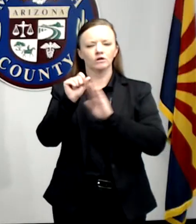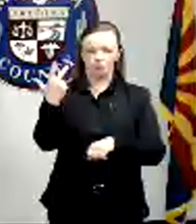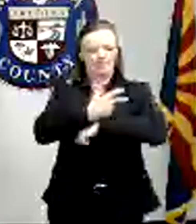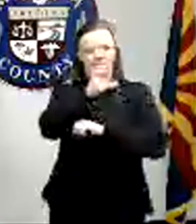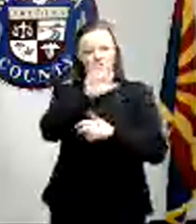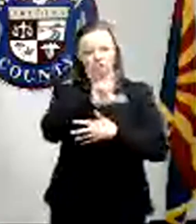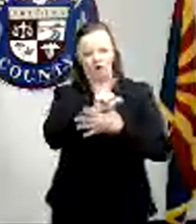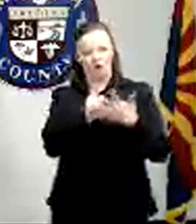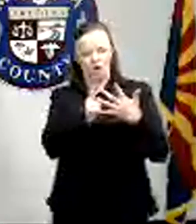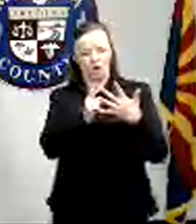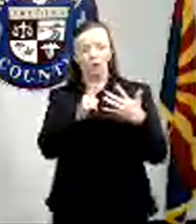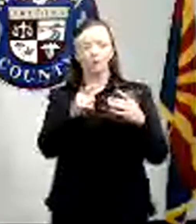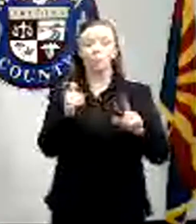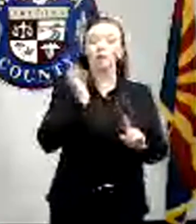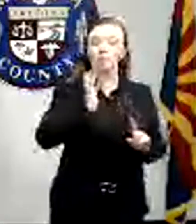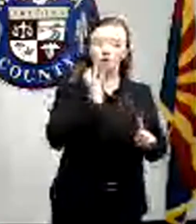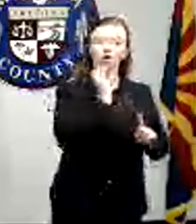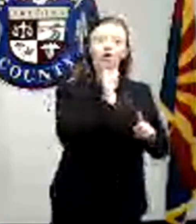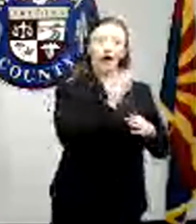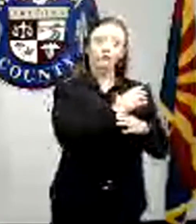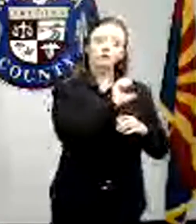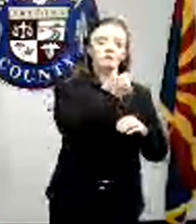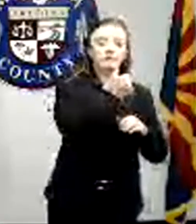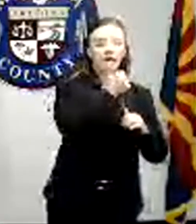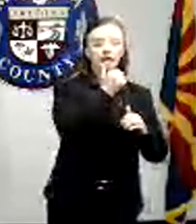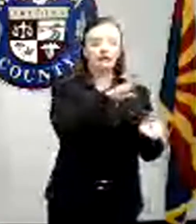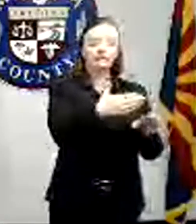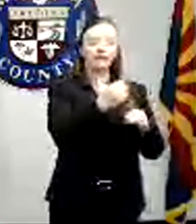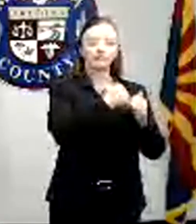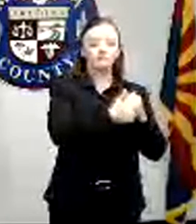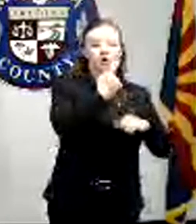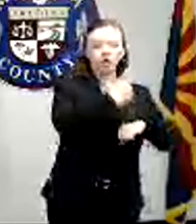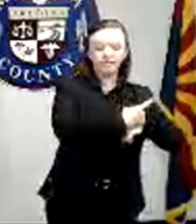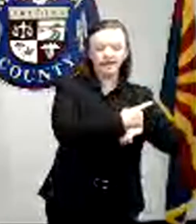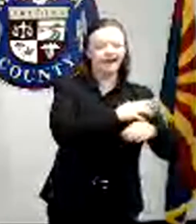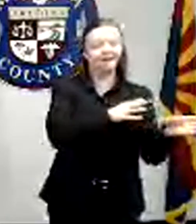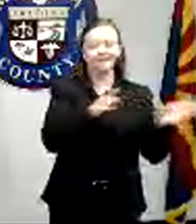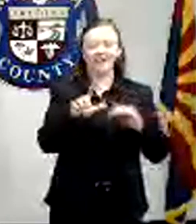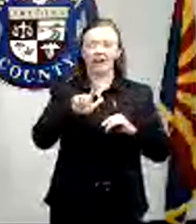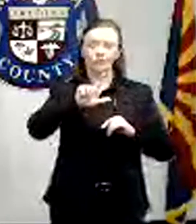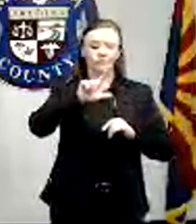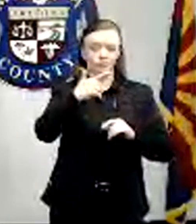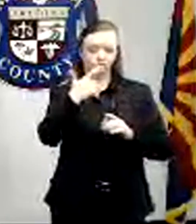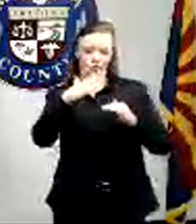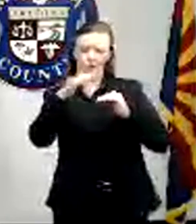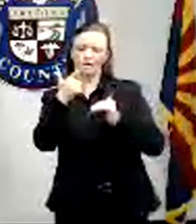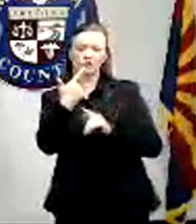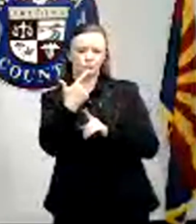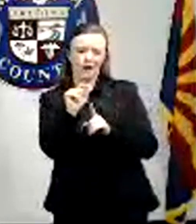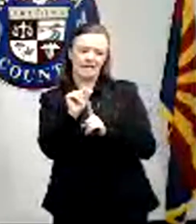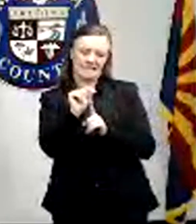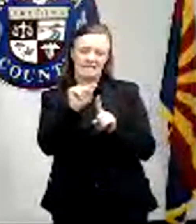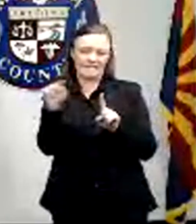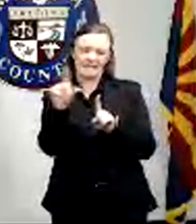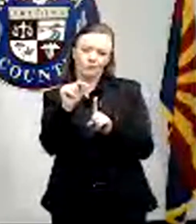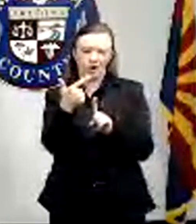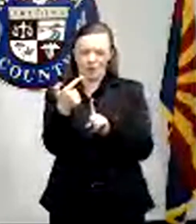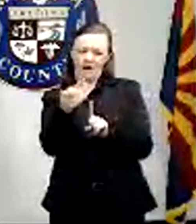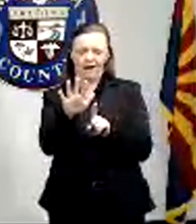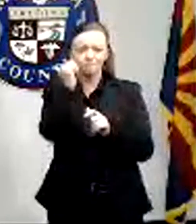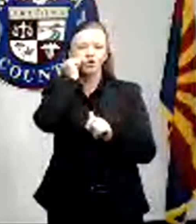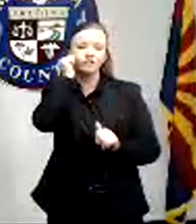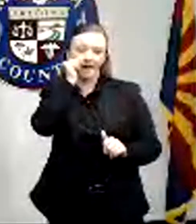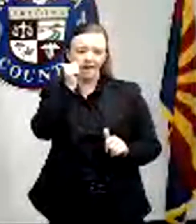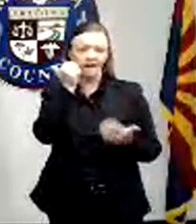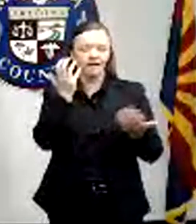week. Now we're 21, 21, and 20 in 3 consecutive days. So can you talk to us about what we should